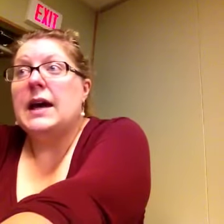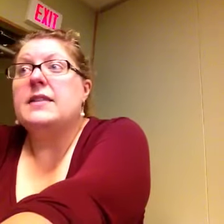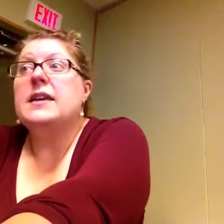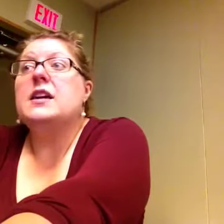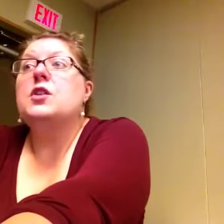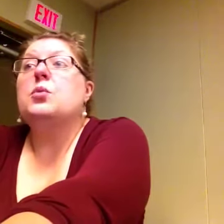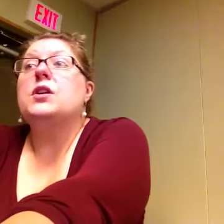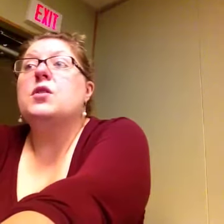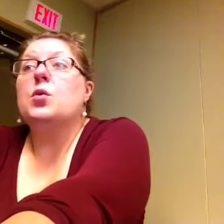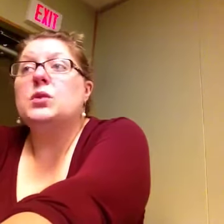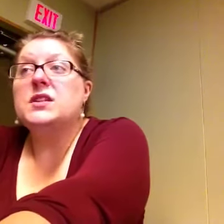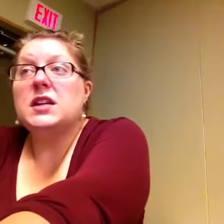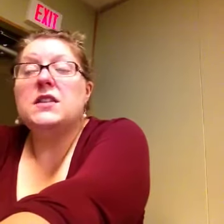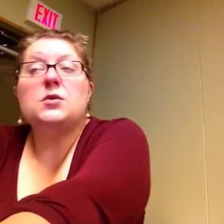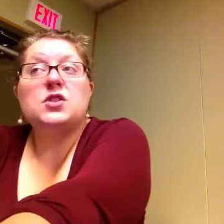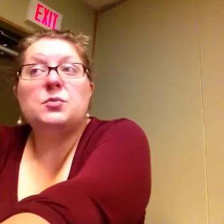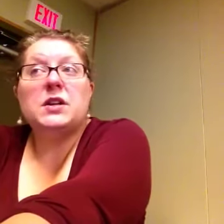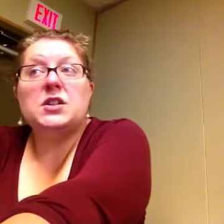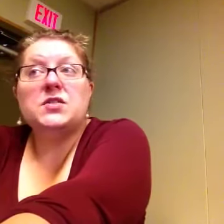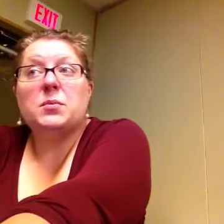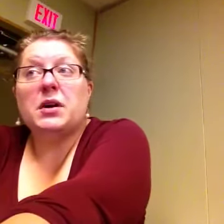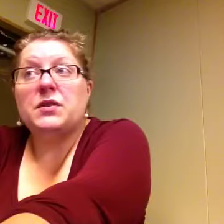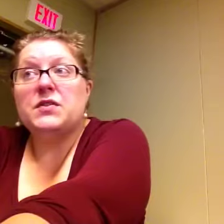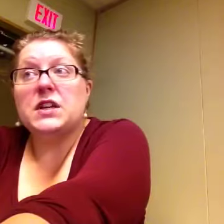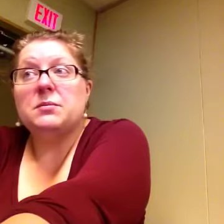and then we're only singing those 2 pitches for bar 50.